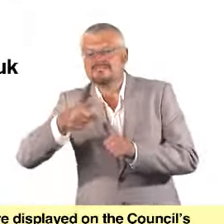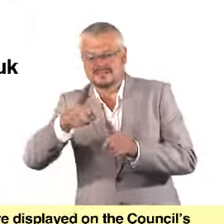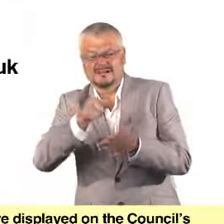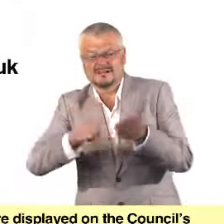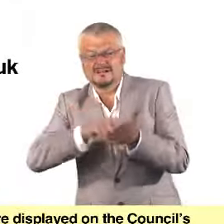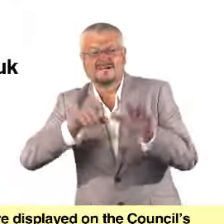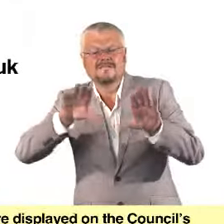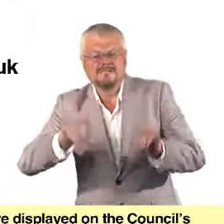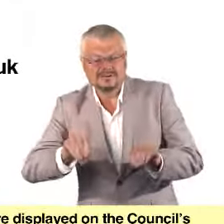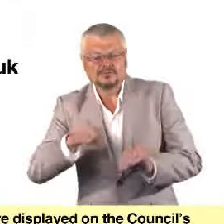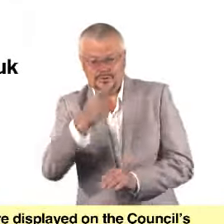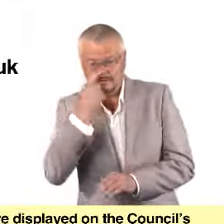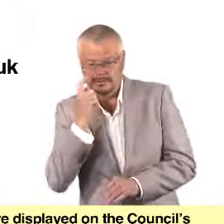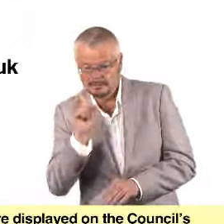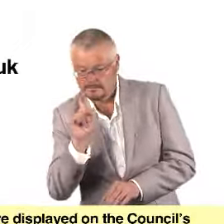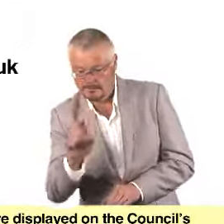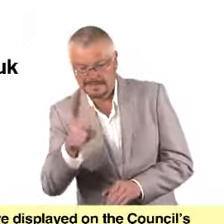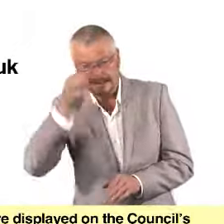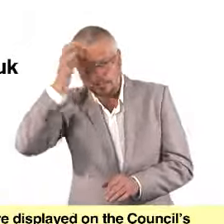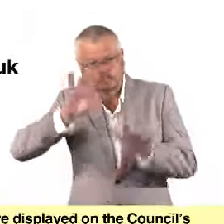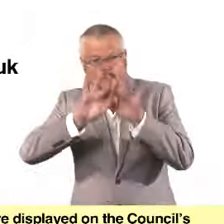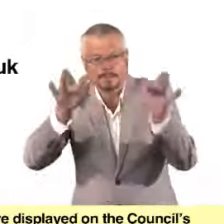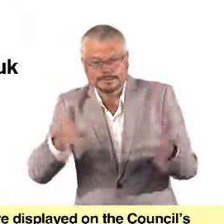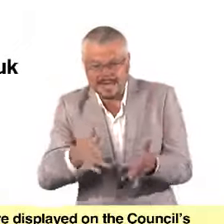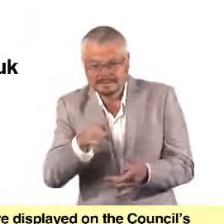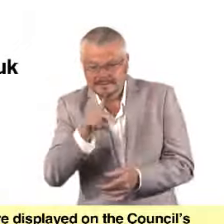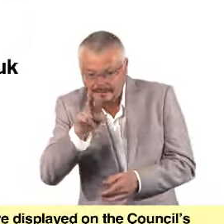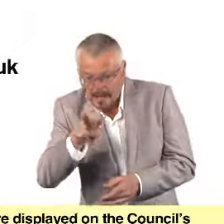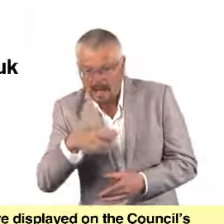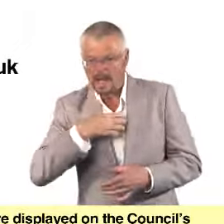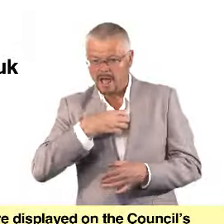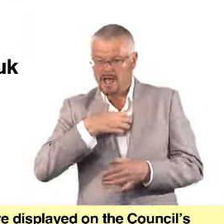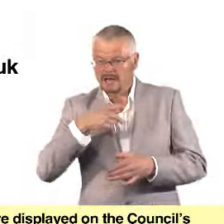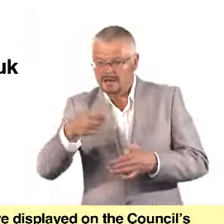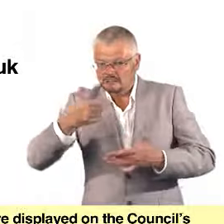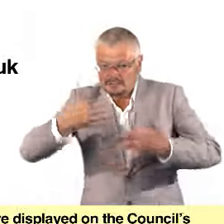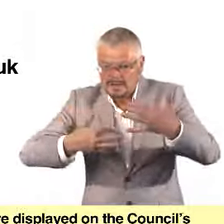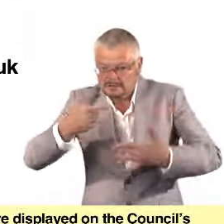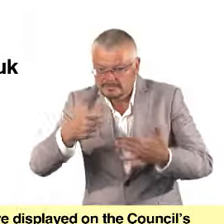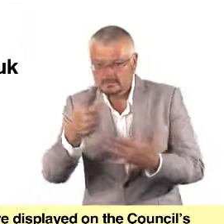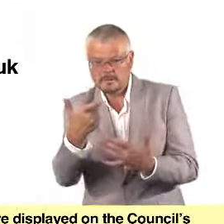The results of elections are displayed on the council's website or on a town and parish council notice board.